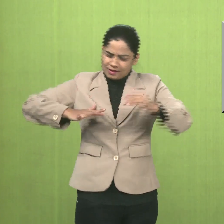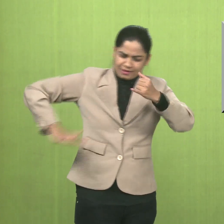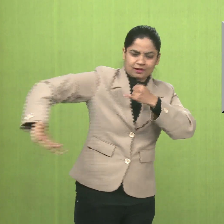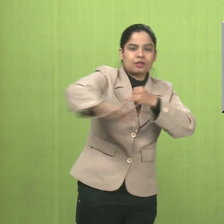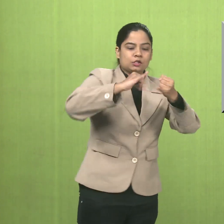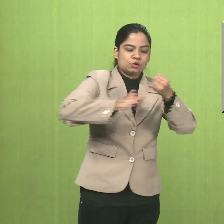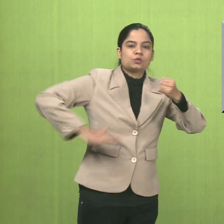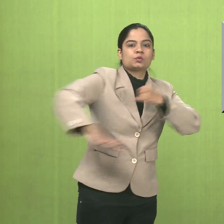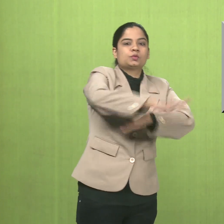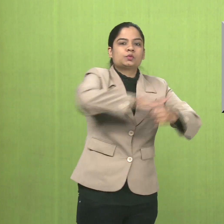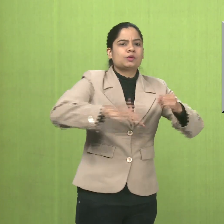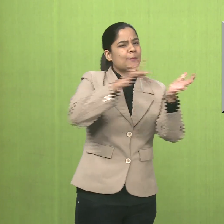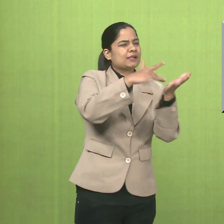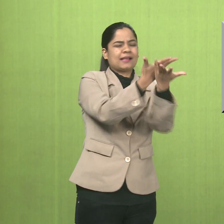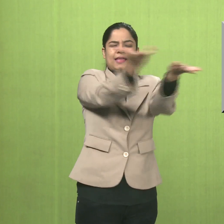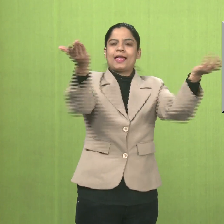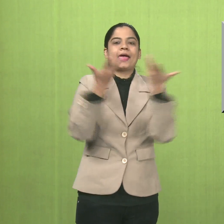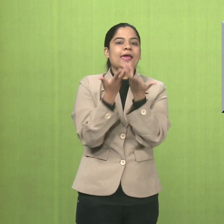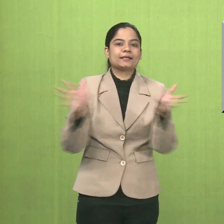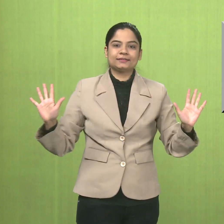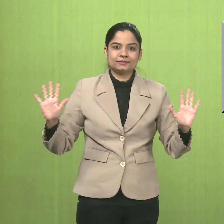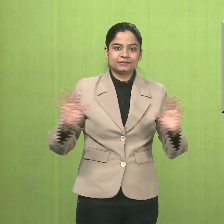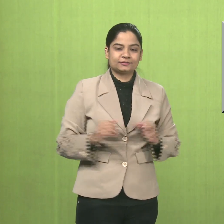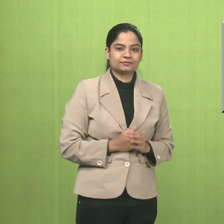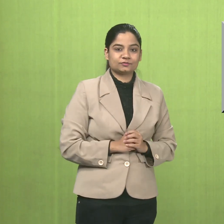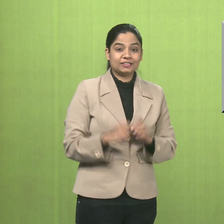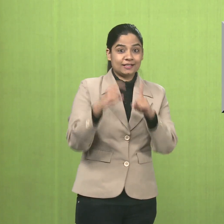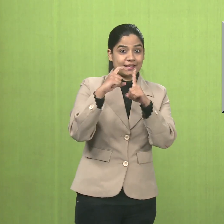something that's close to you and it's a society.